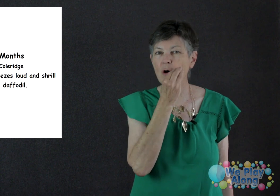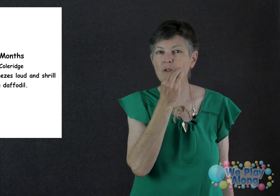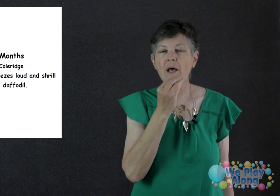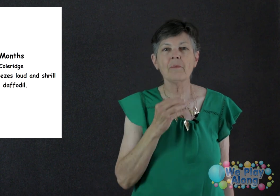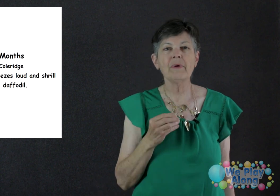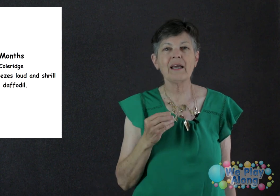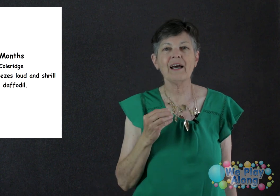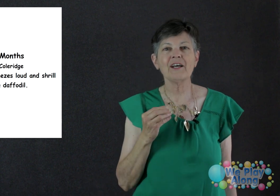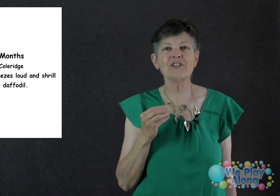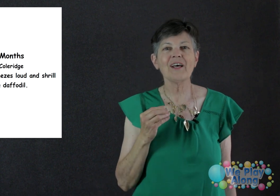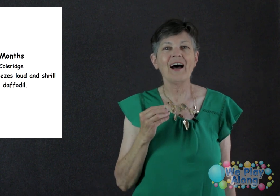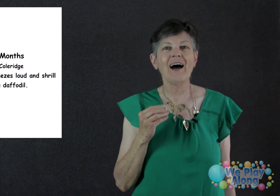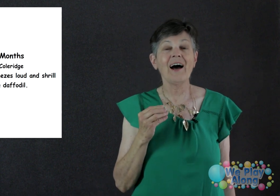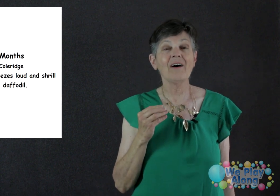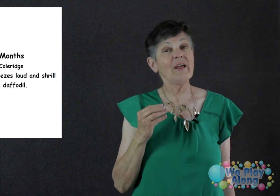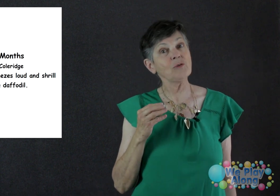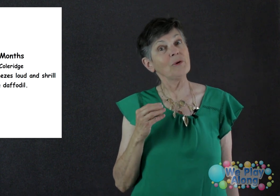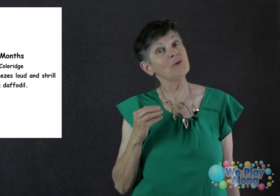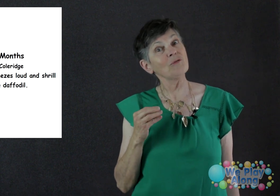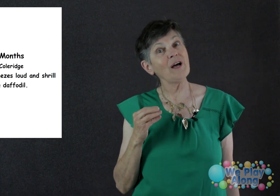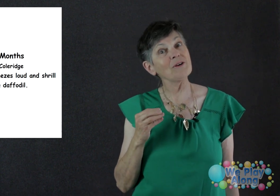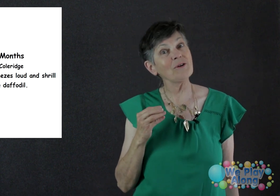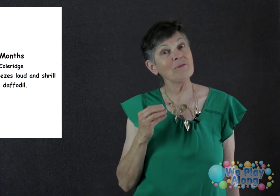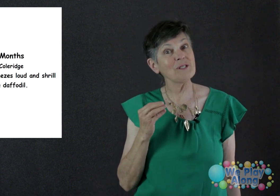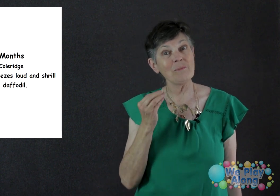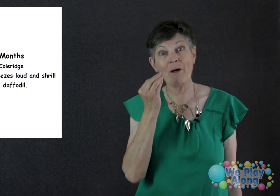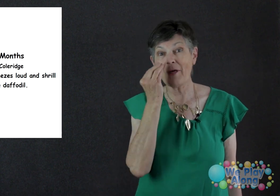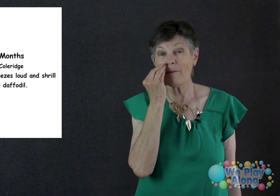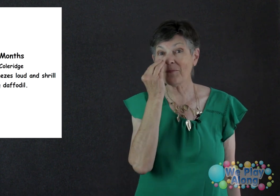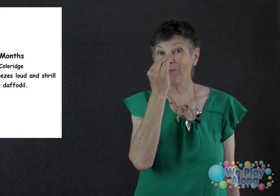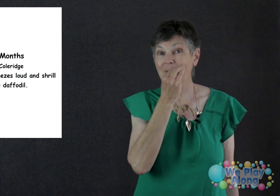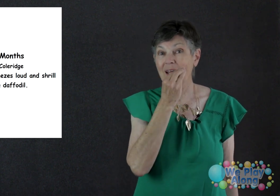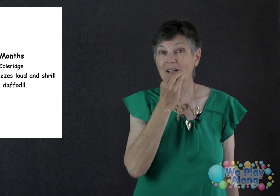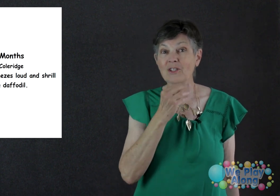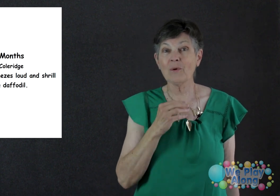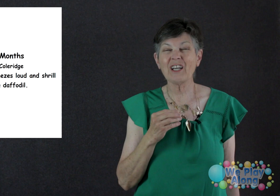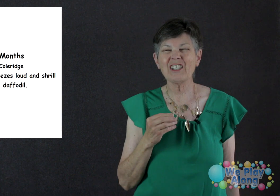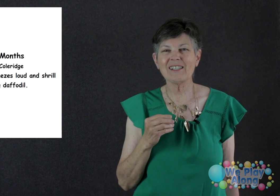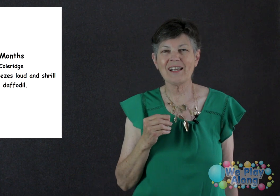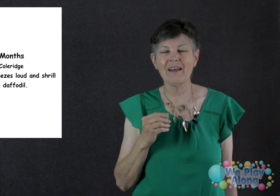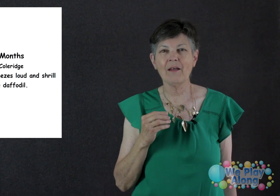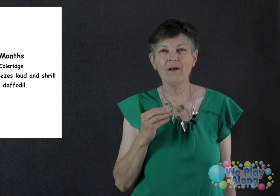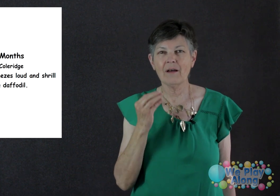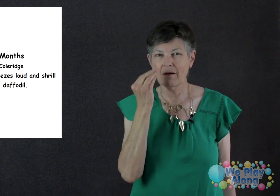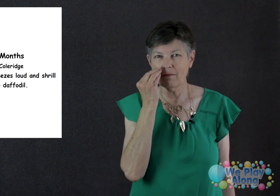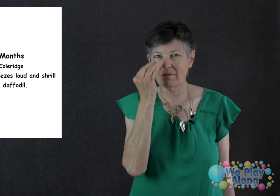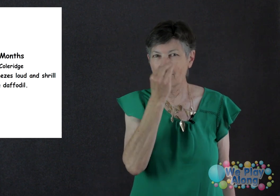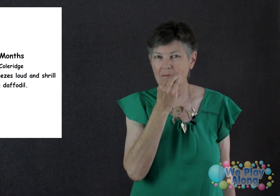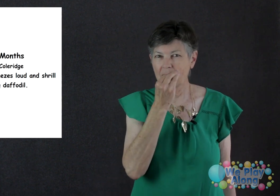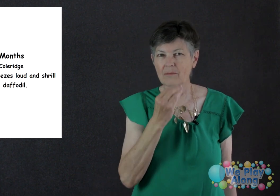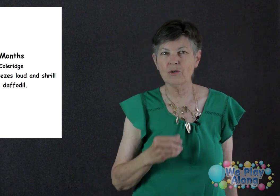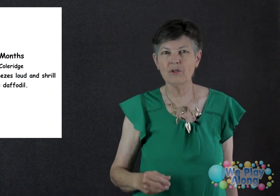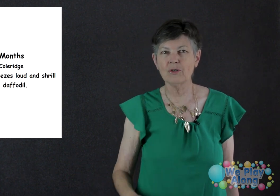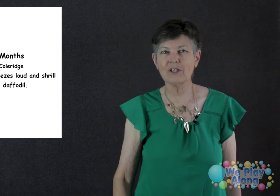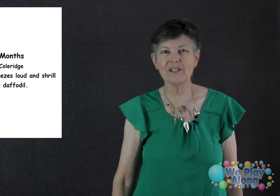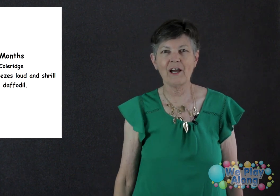nose because that's what we do with flowers, right? We smell them. So we're going to just use the sign